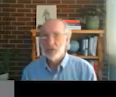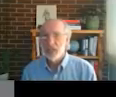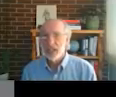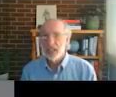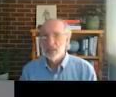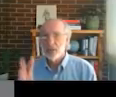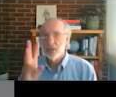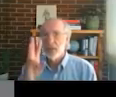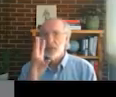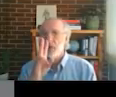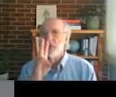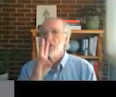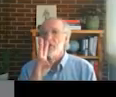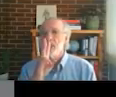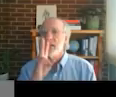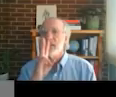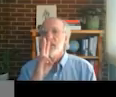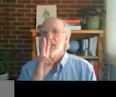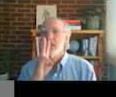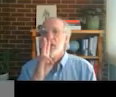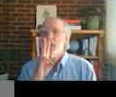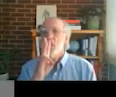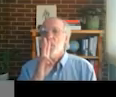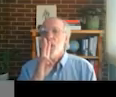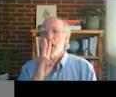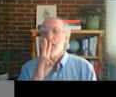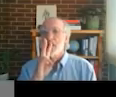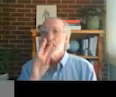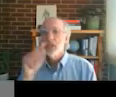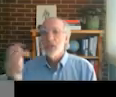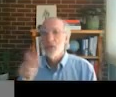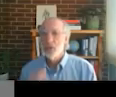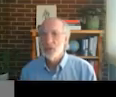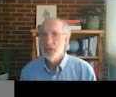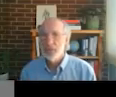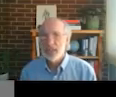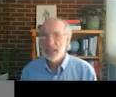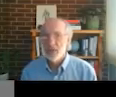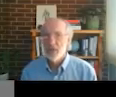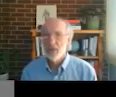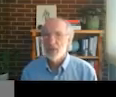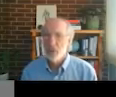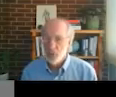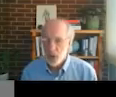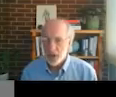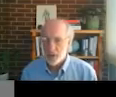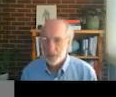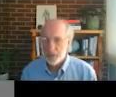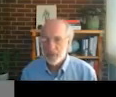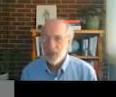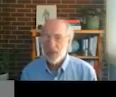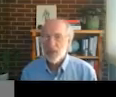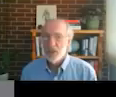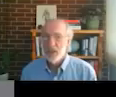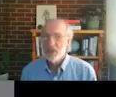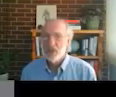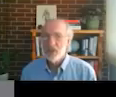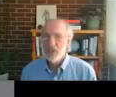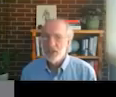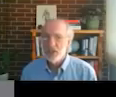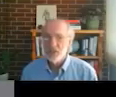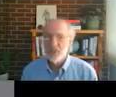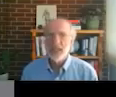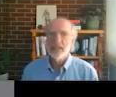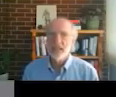spoke through sign language, I might go to somebody and say, water, in order to obtain water. Okay, so